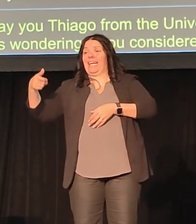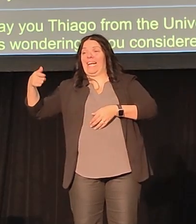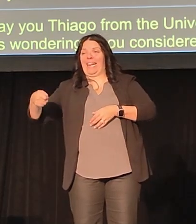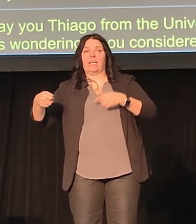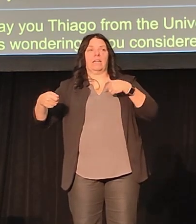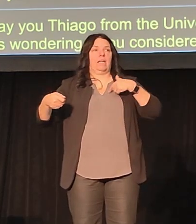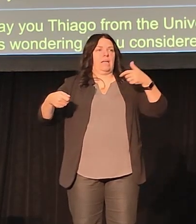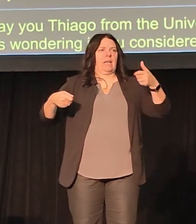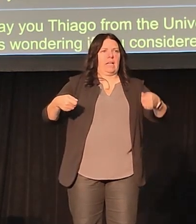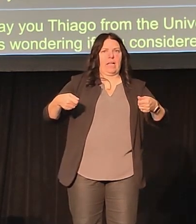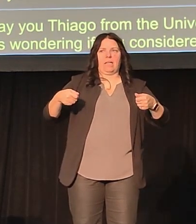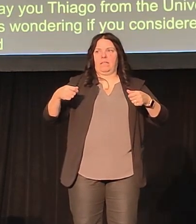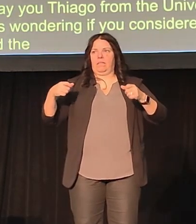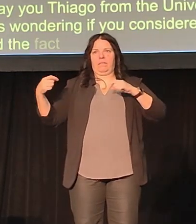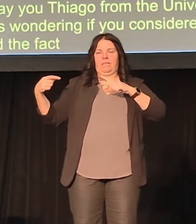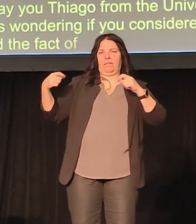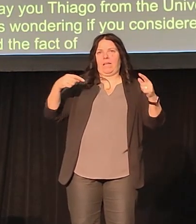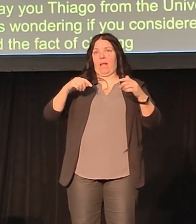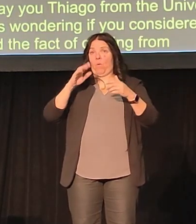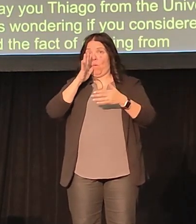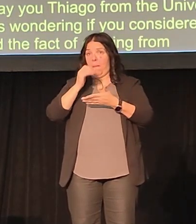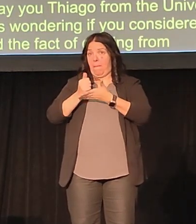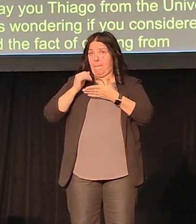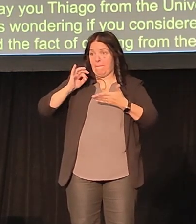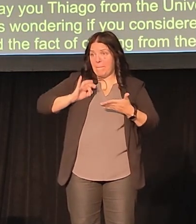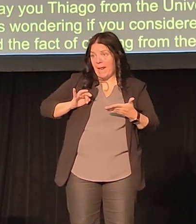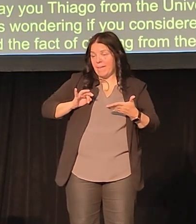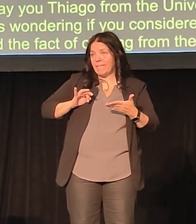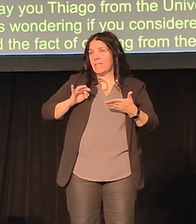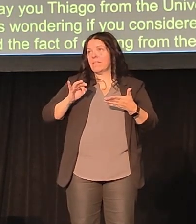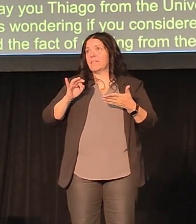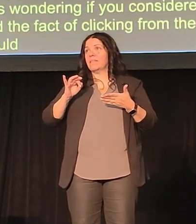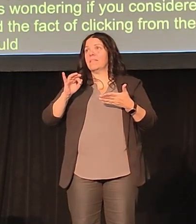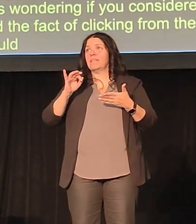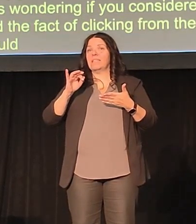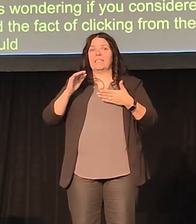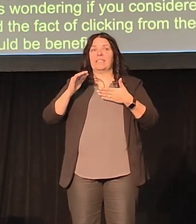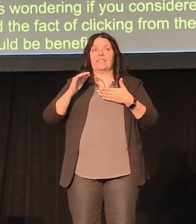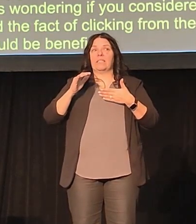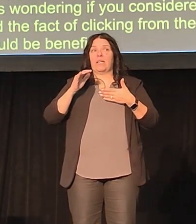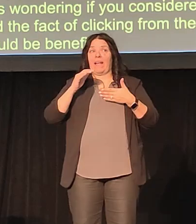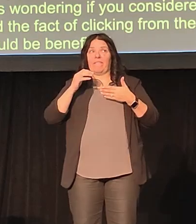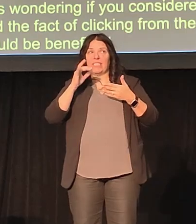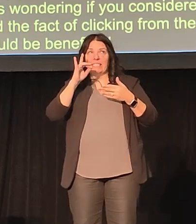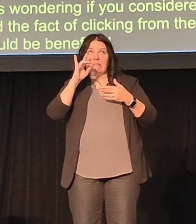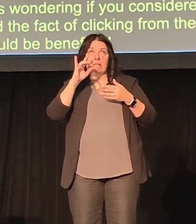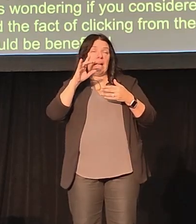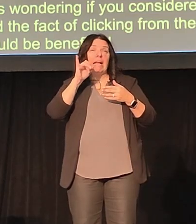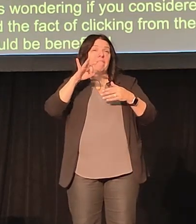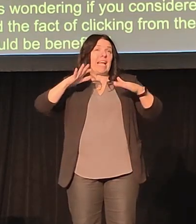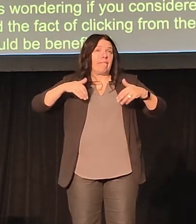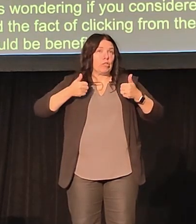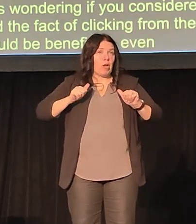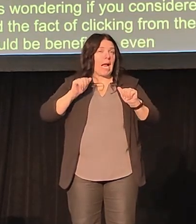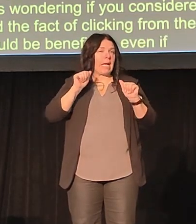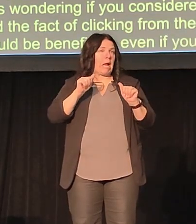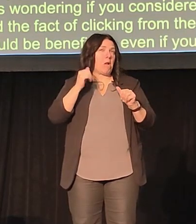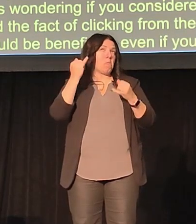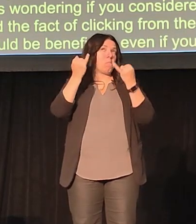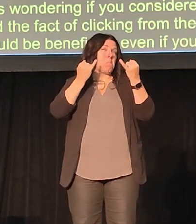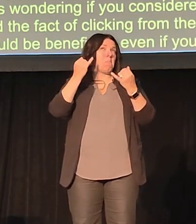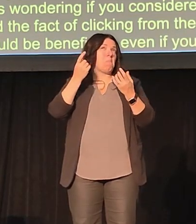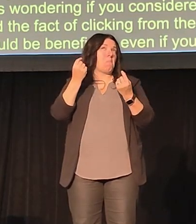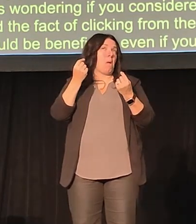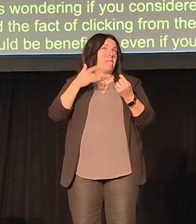would be beneficial, and how, even if you haven't tried, if you can speculate a little bit. Yes,